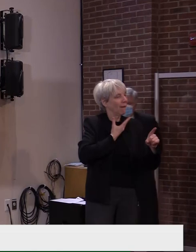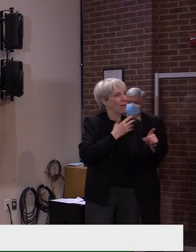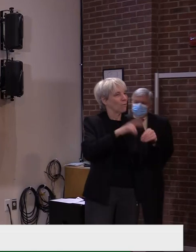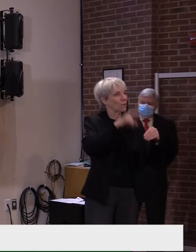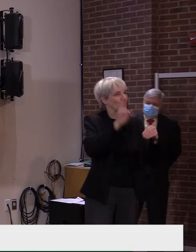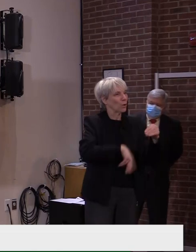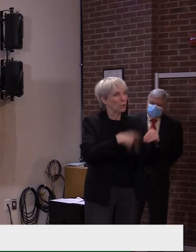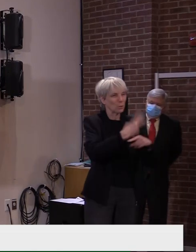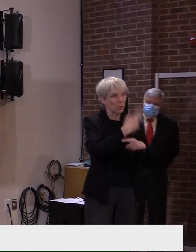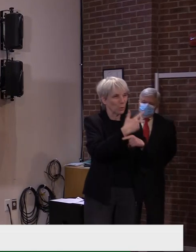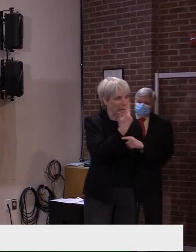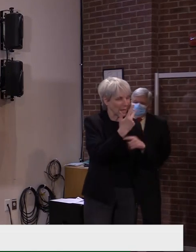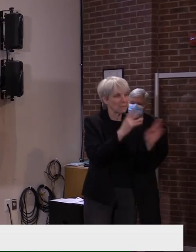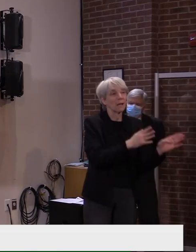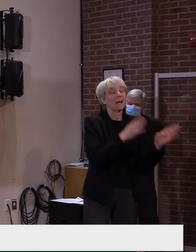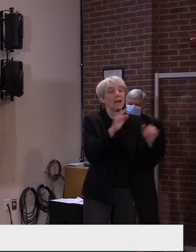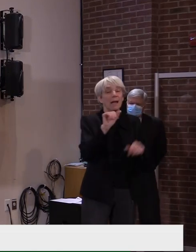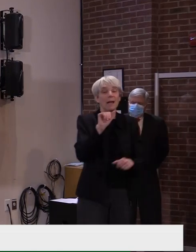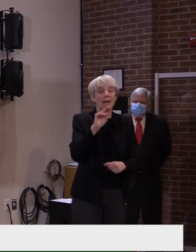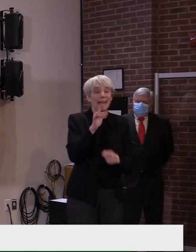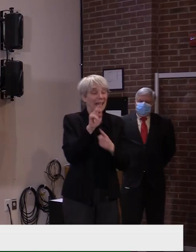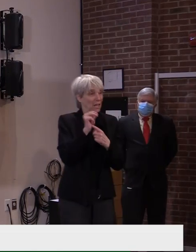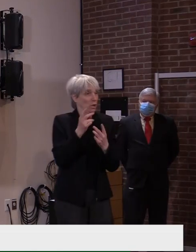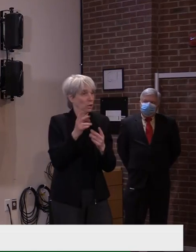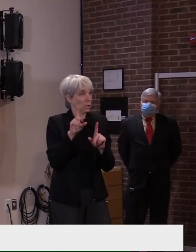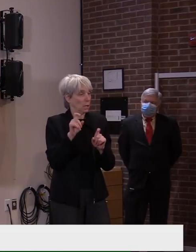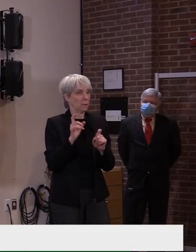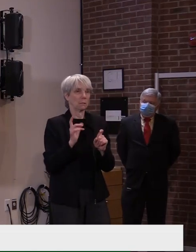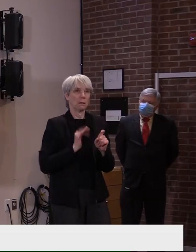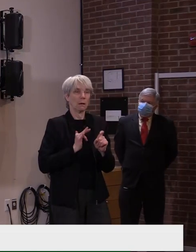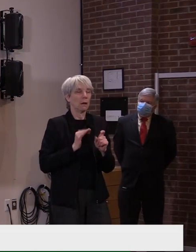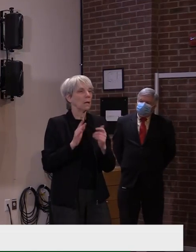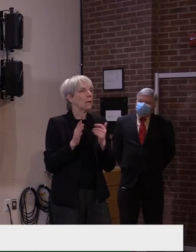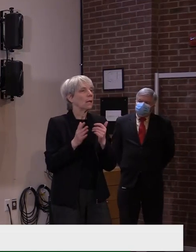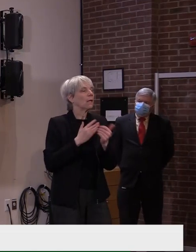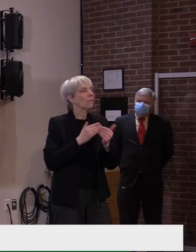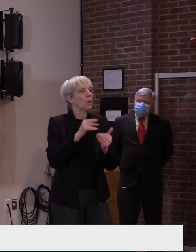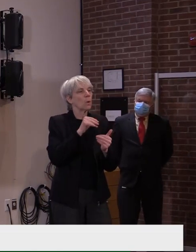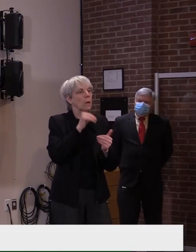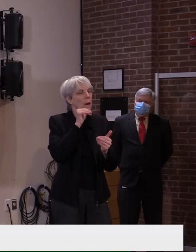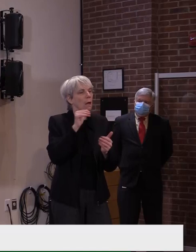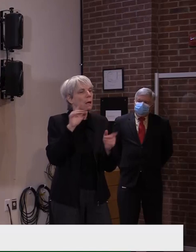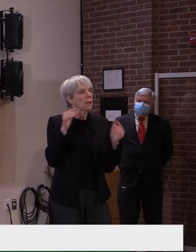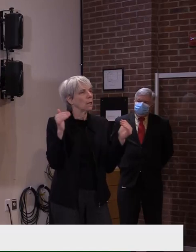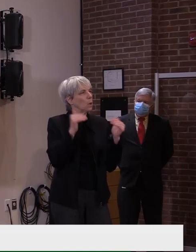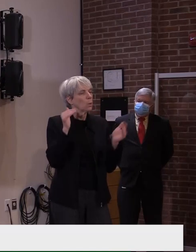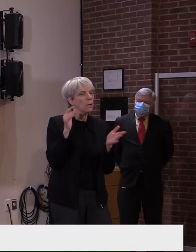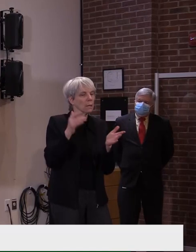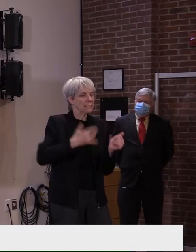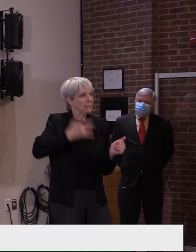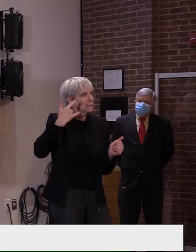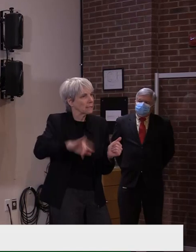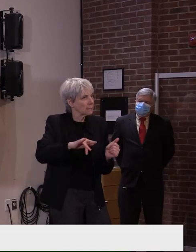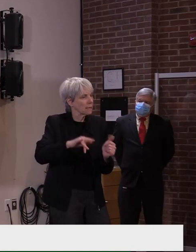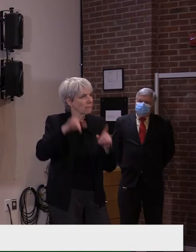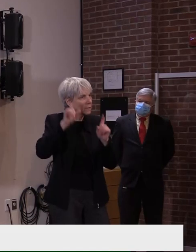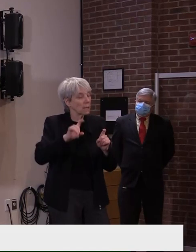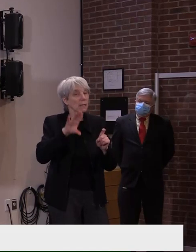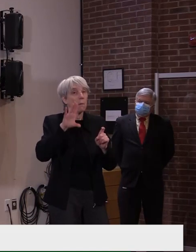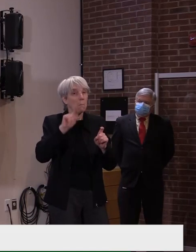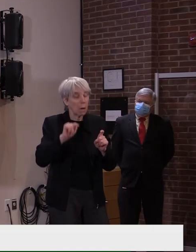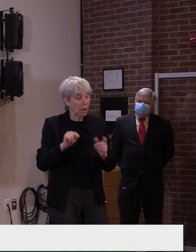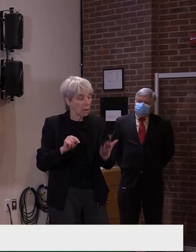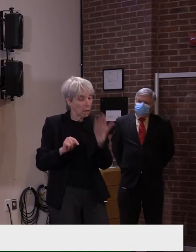how infectious they may be to somebody else, an antigen test is ideal at the end of that isolation period, and you get the